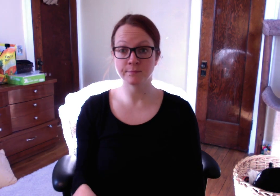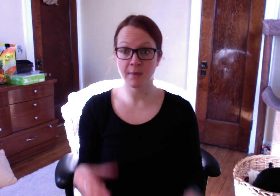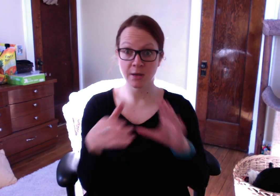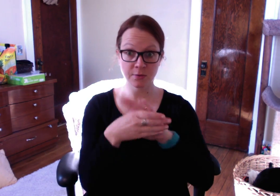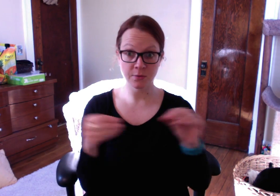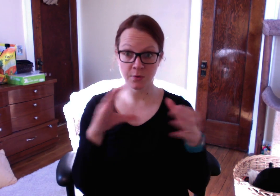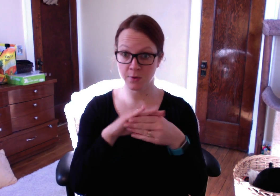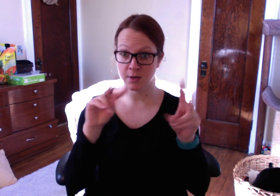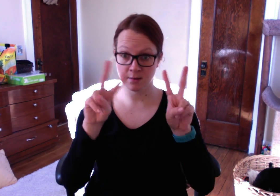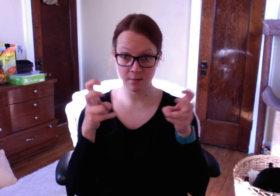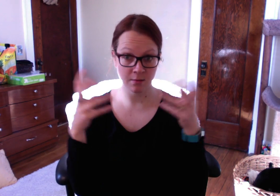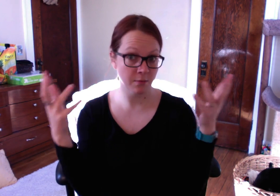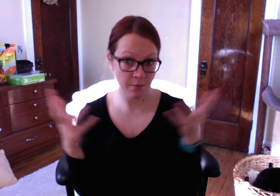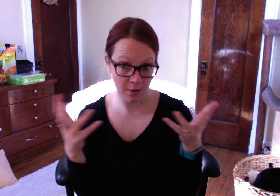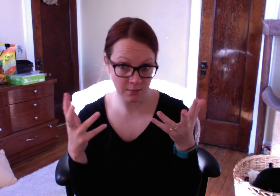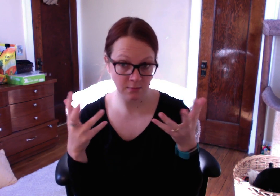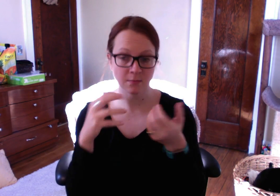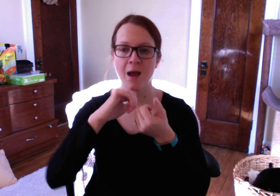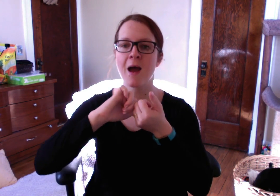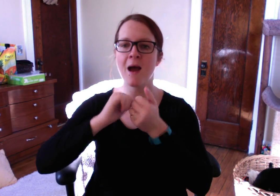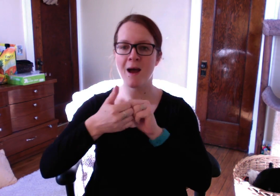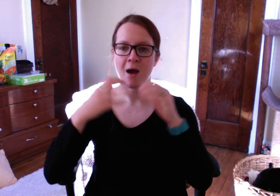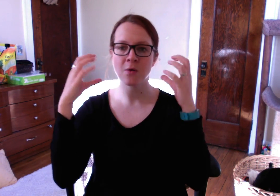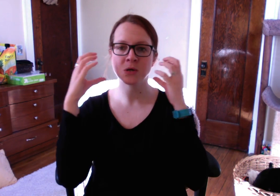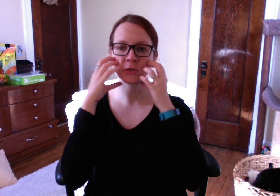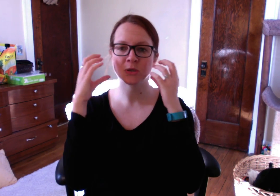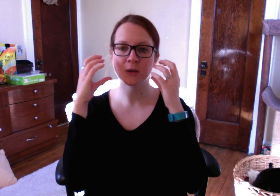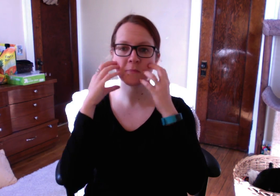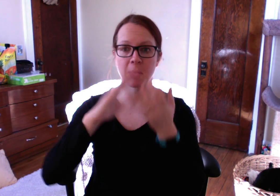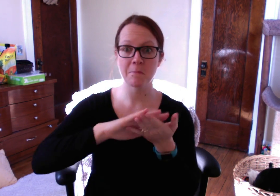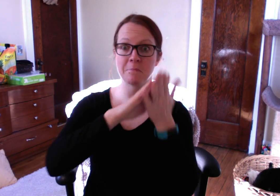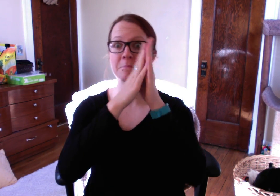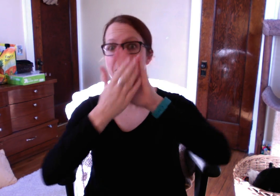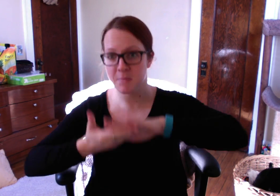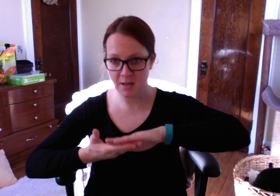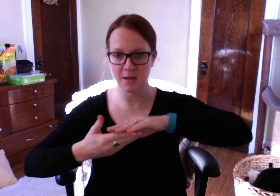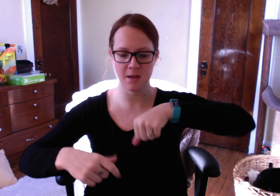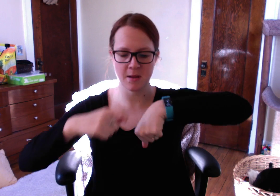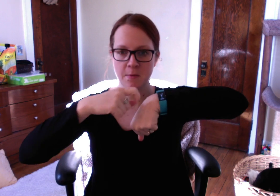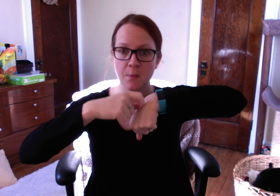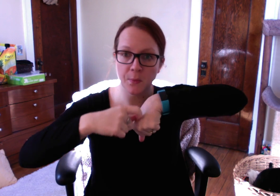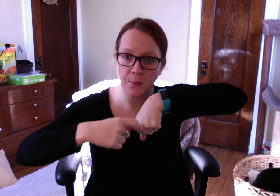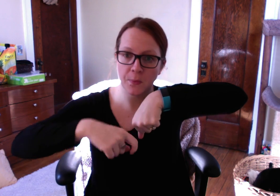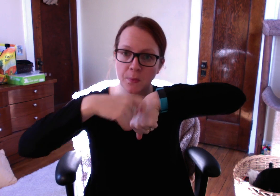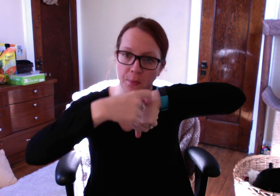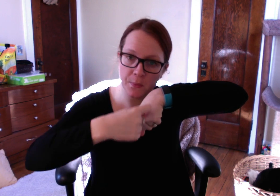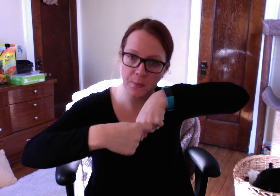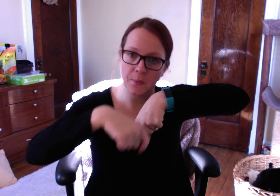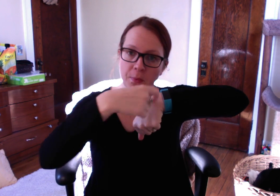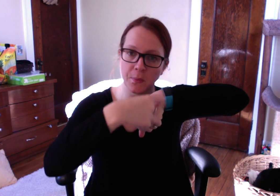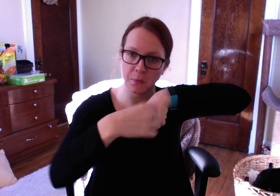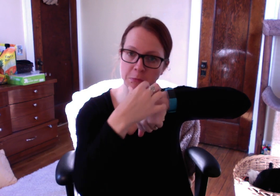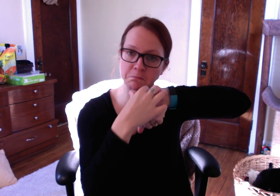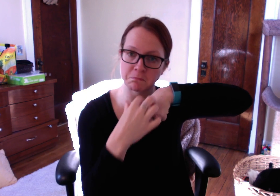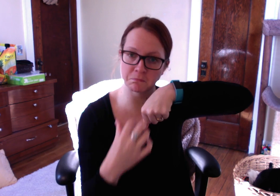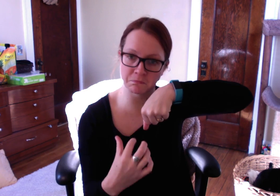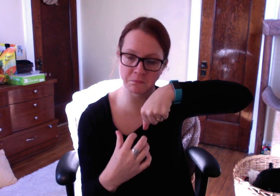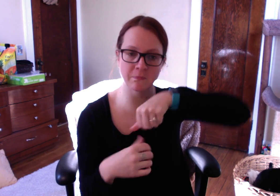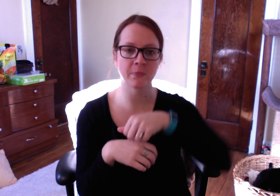How Chipmunk Got His Stripes by Joseph Bruchac and James Bruchac.